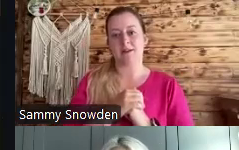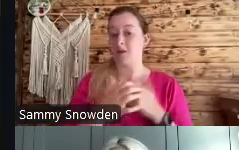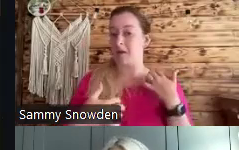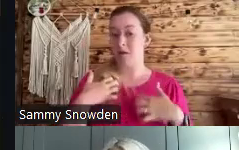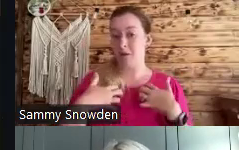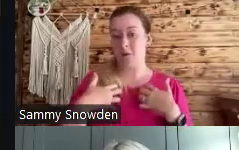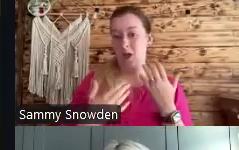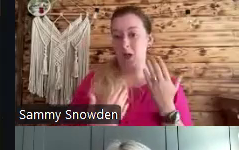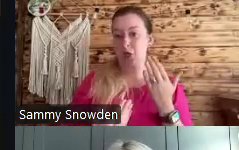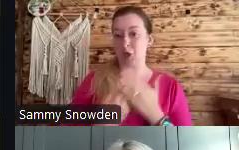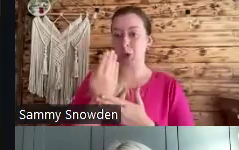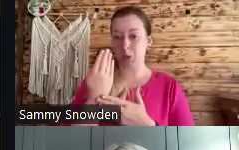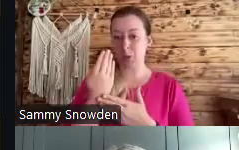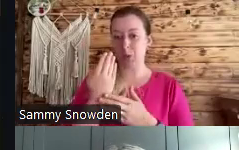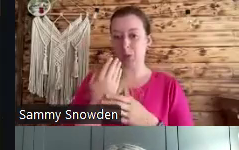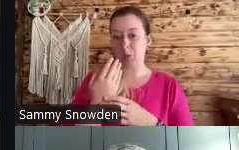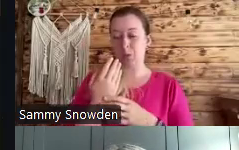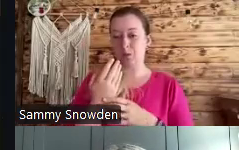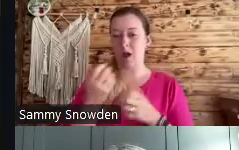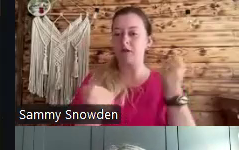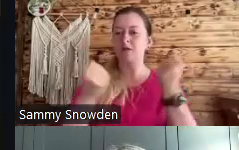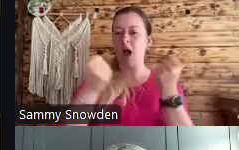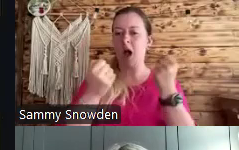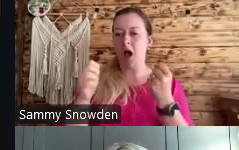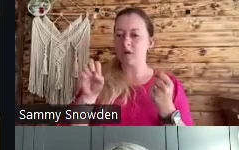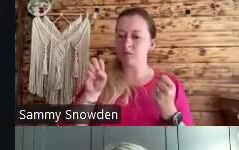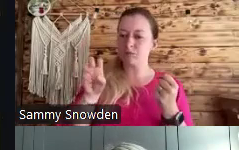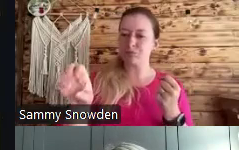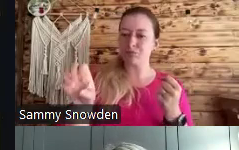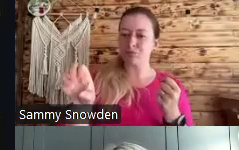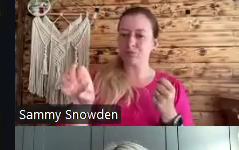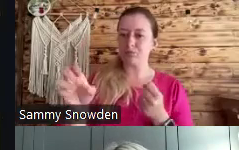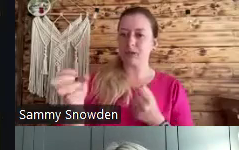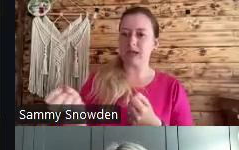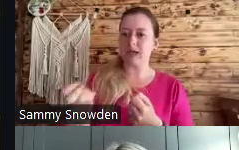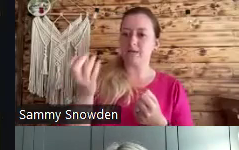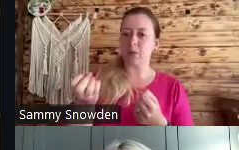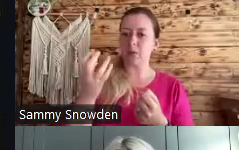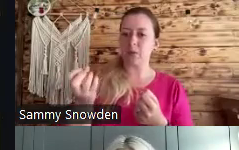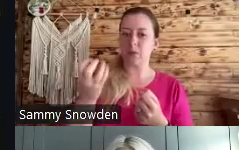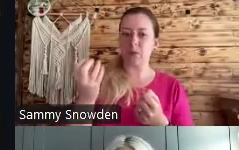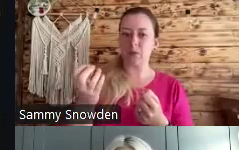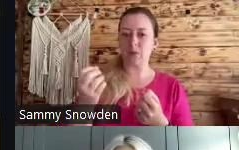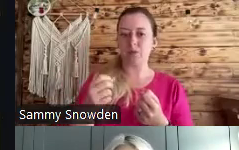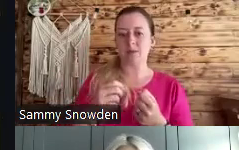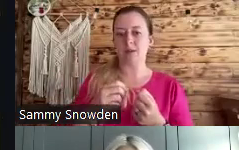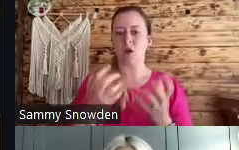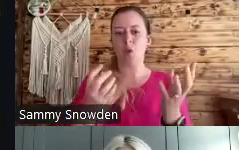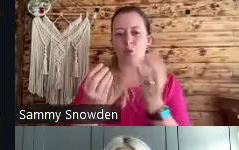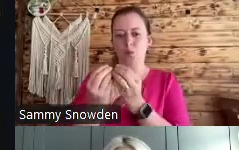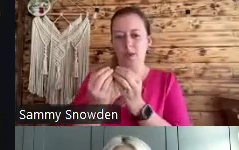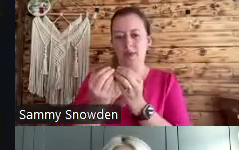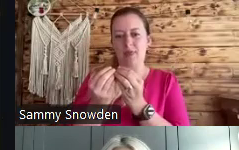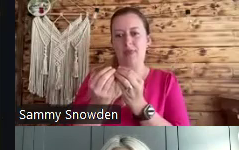Exciting is that the fact that there's a car diffuser available for everybody with the Costa Brio enlivening